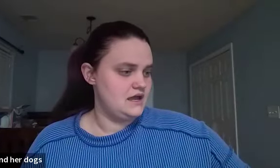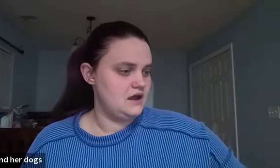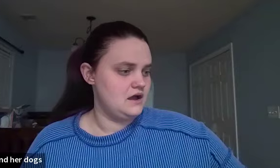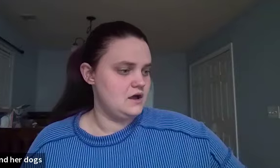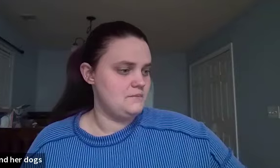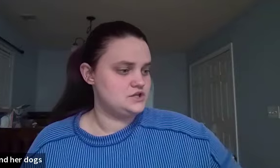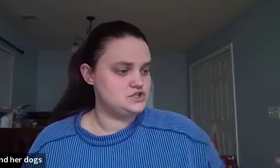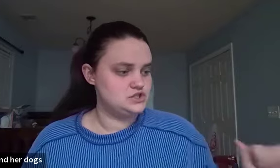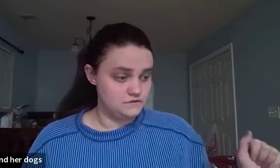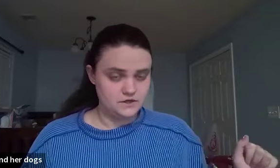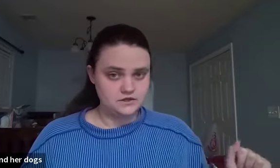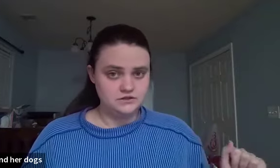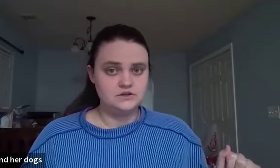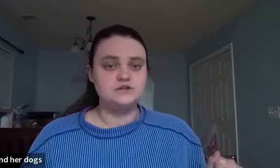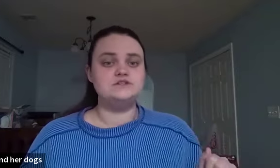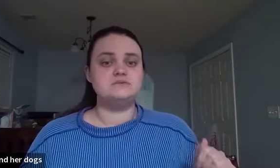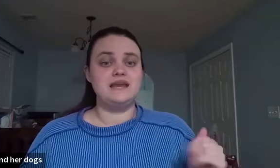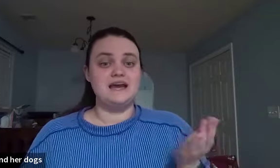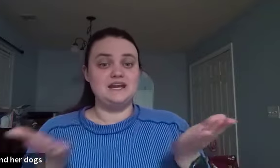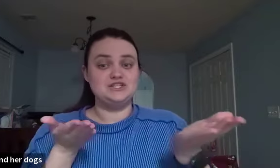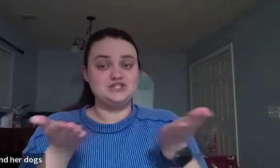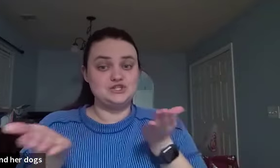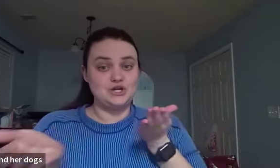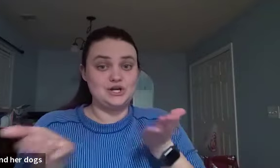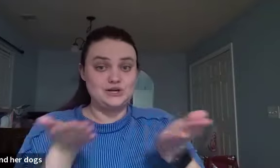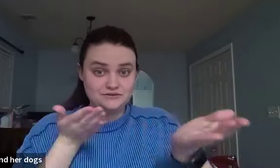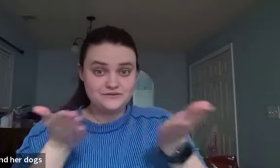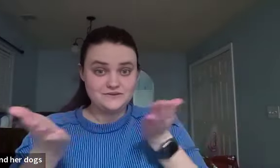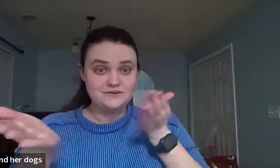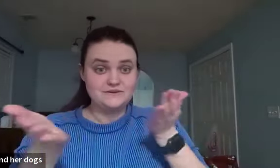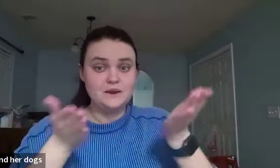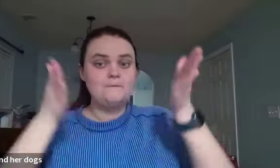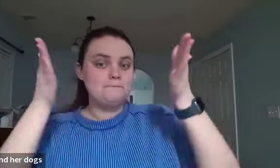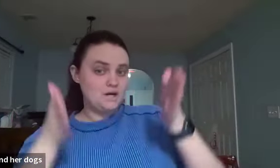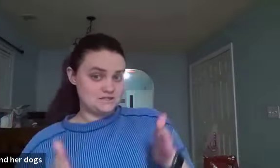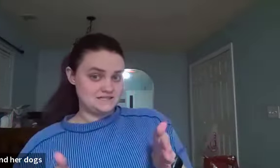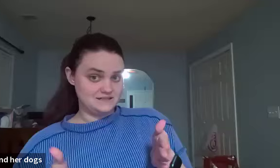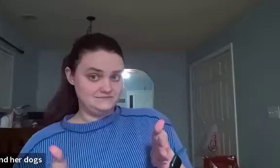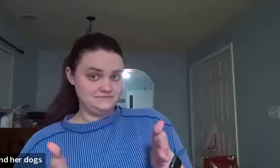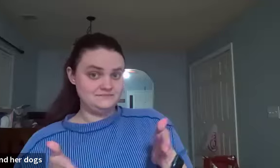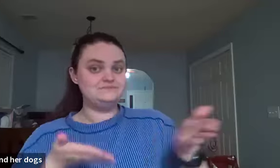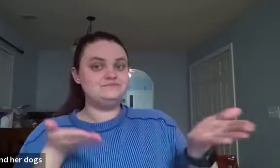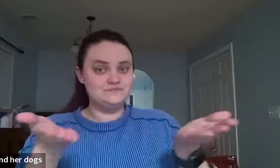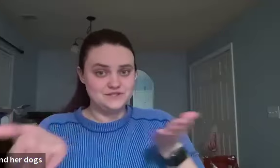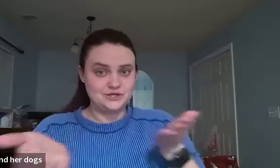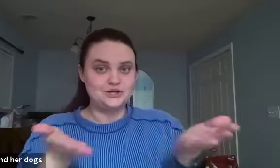had server. So we had serve person.